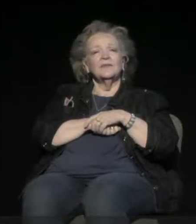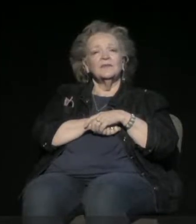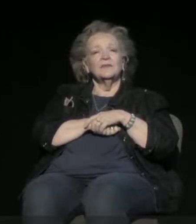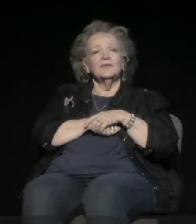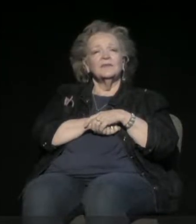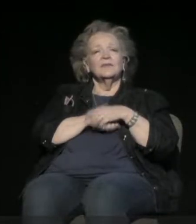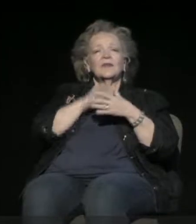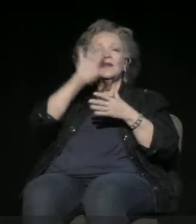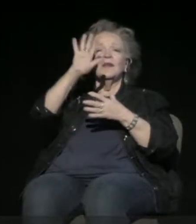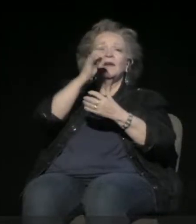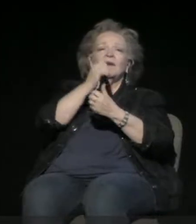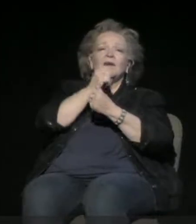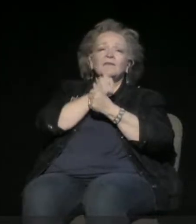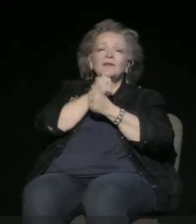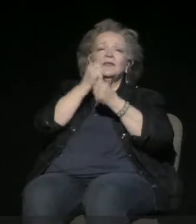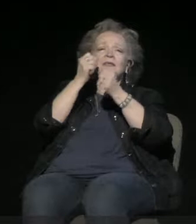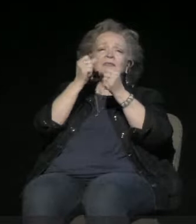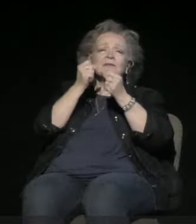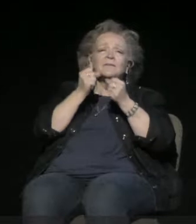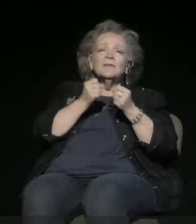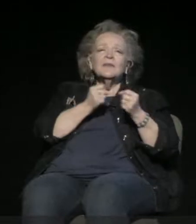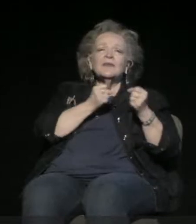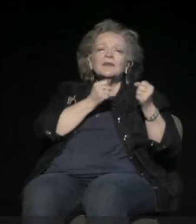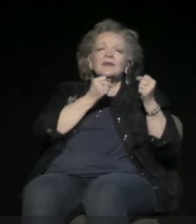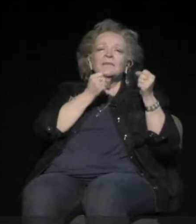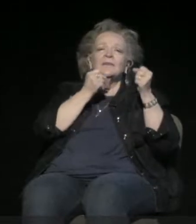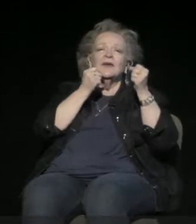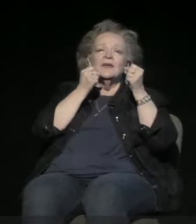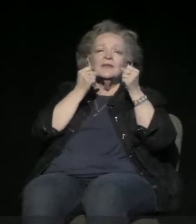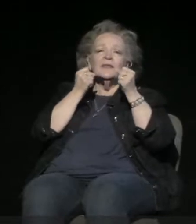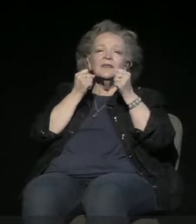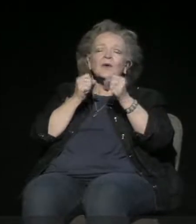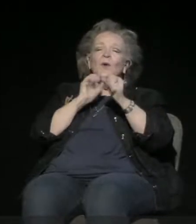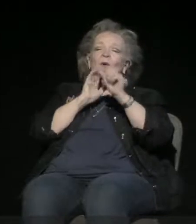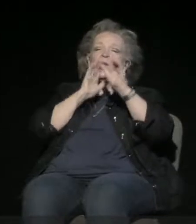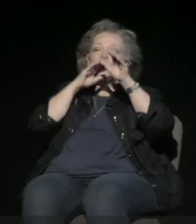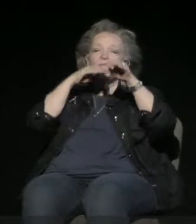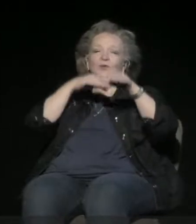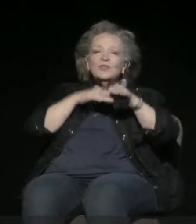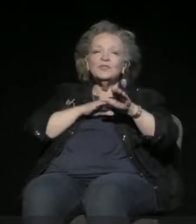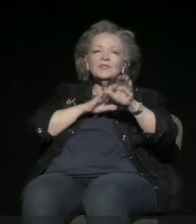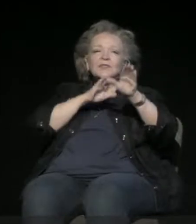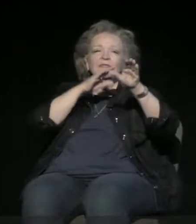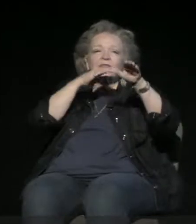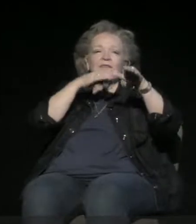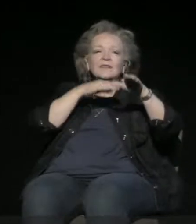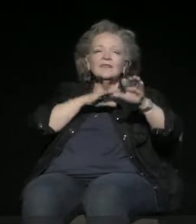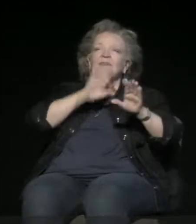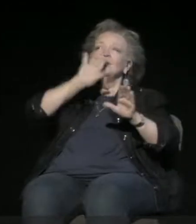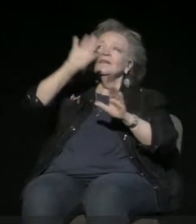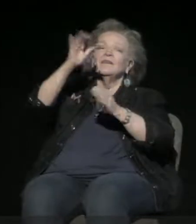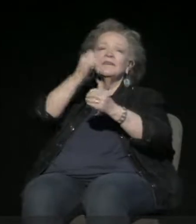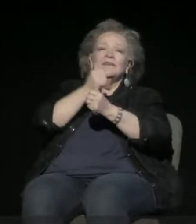If His love is like a mighty ocean,